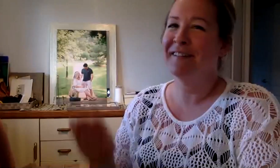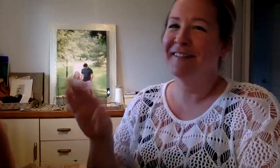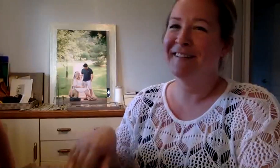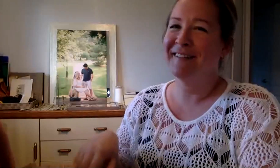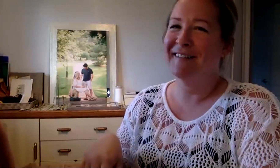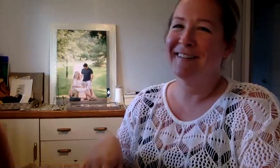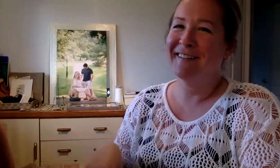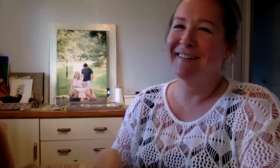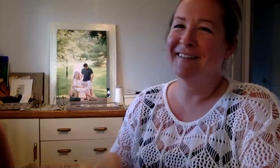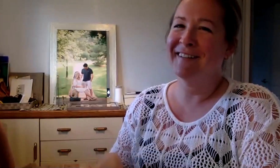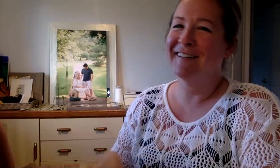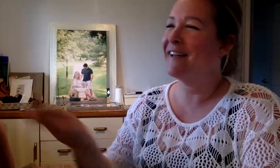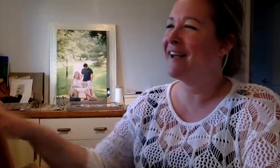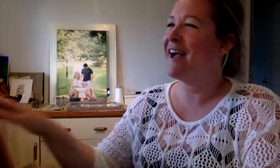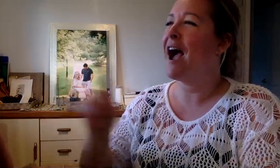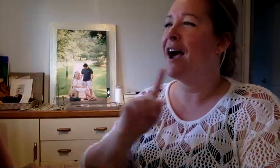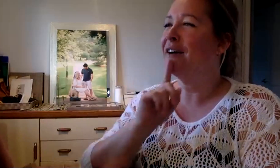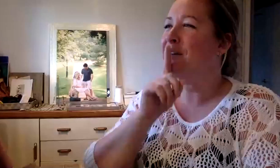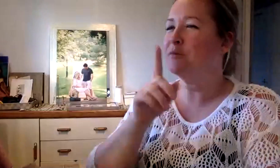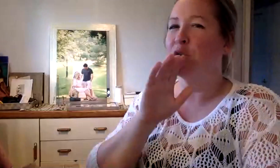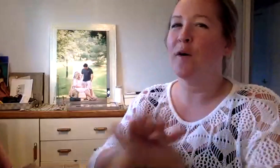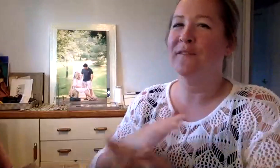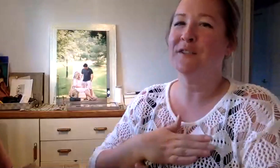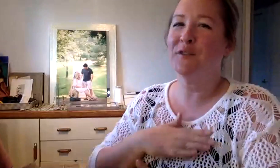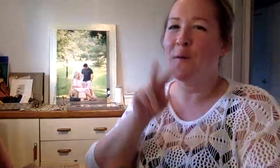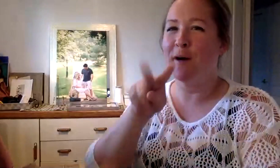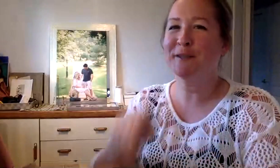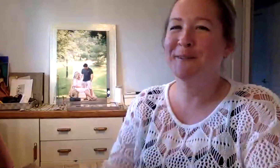Says 2 takeaways. First, our expressions.